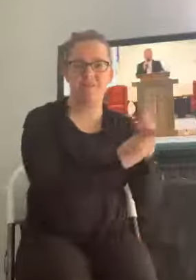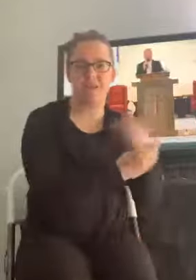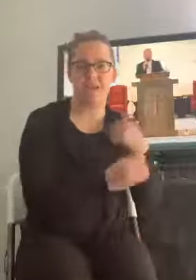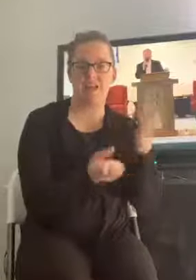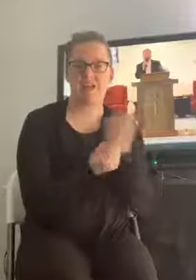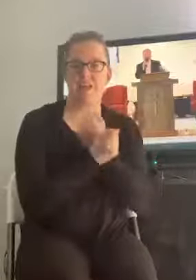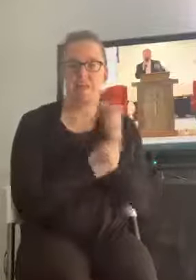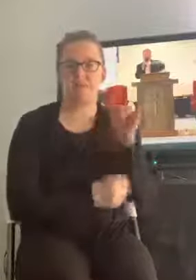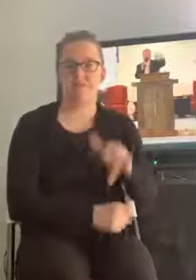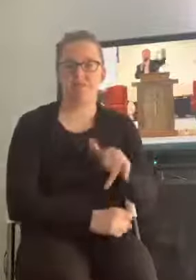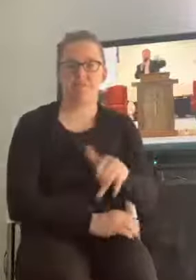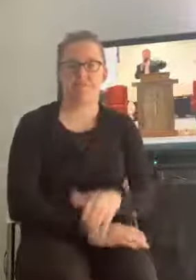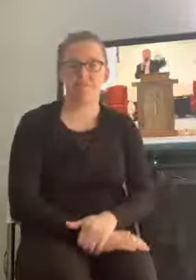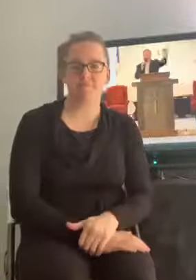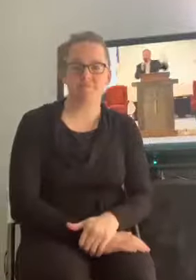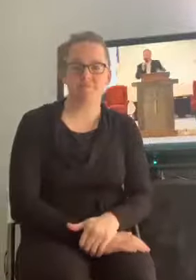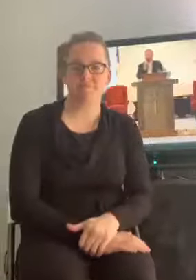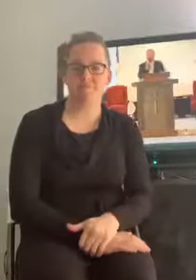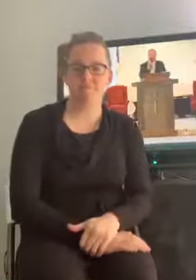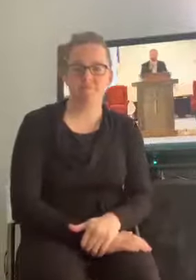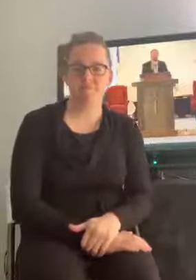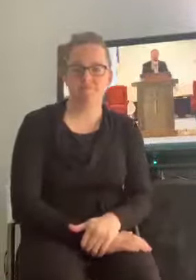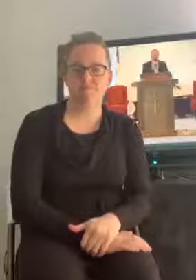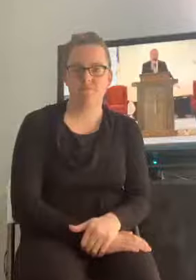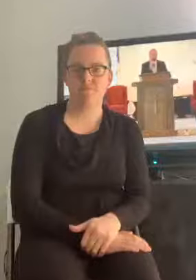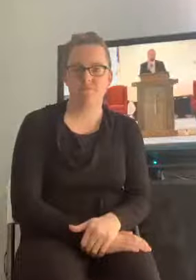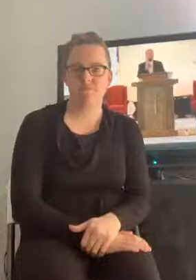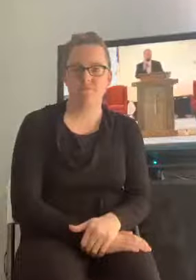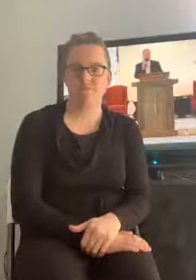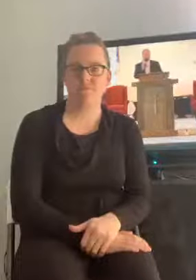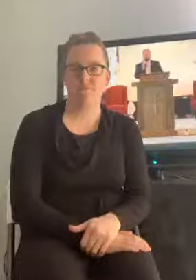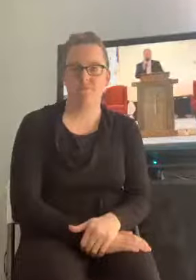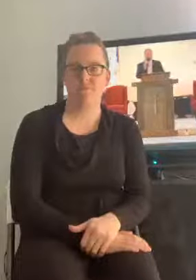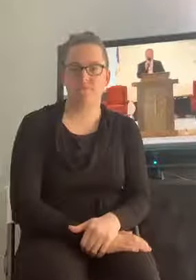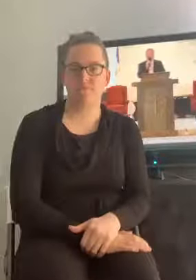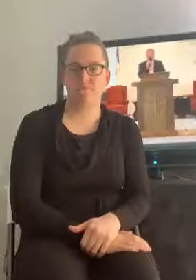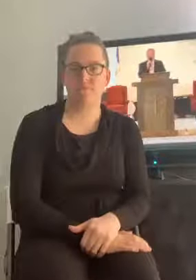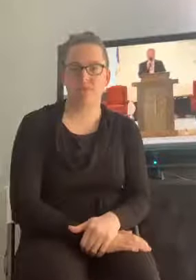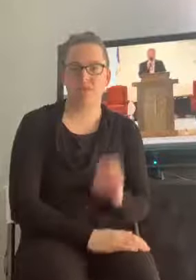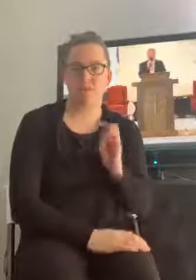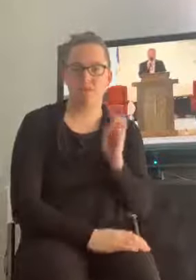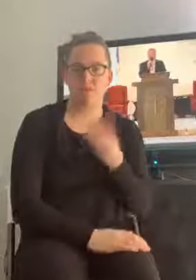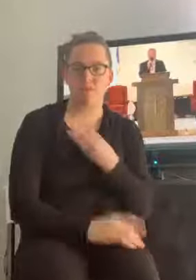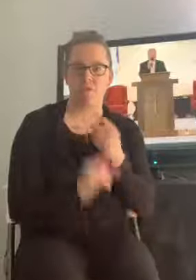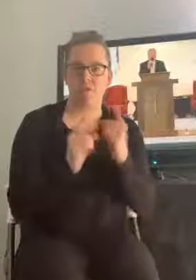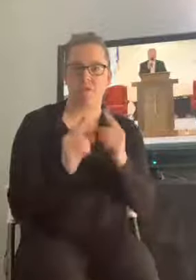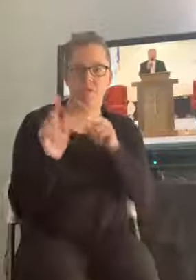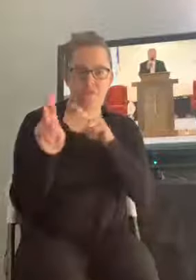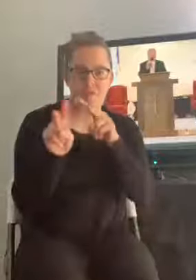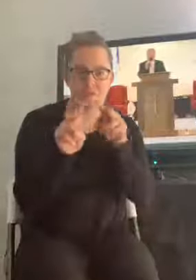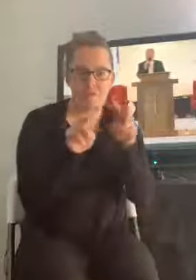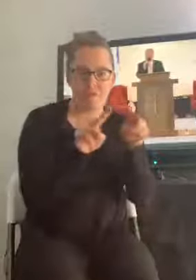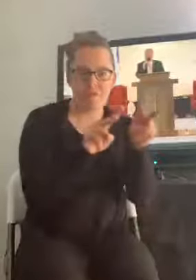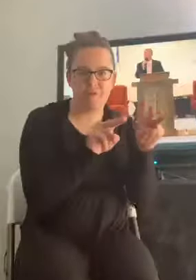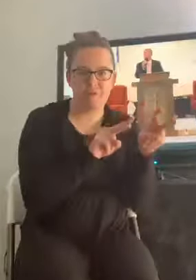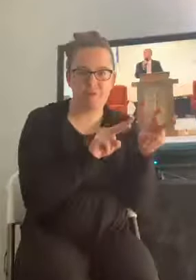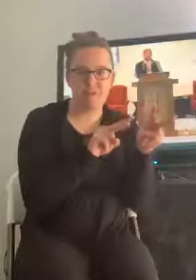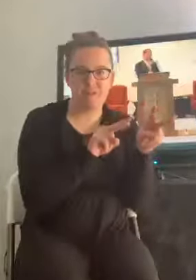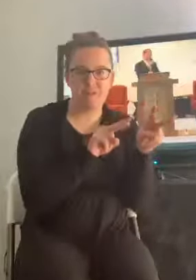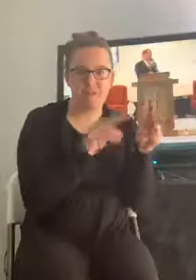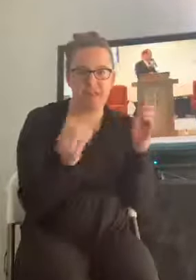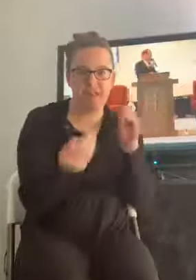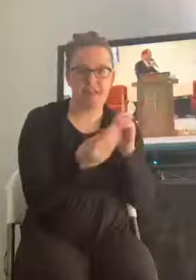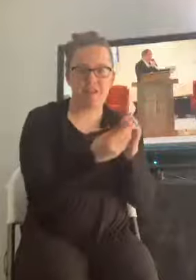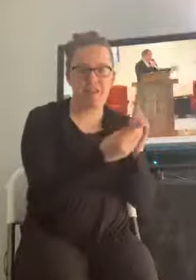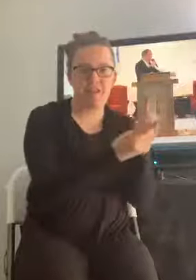out, just a handful that are here. We're on very far views. So what we're going to do is we're just going to look at one another right now and socially distance, greet one another